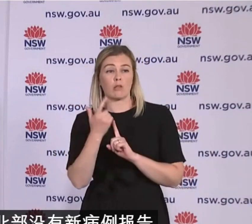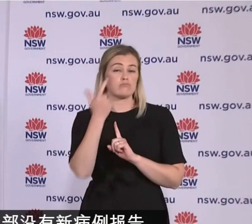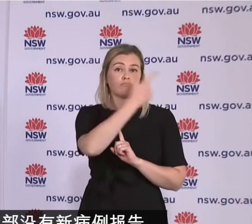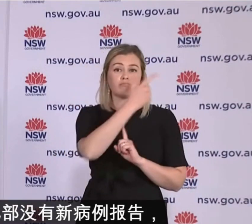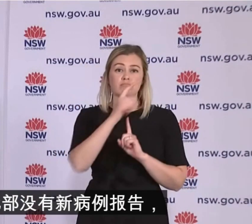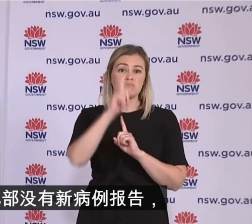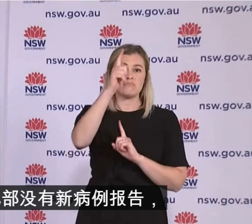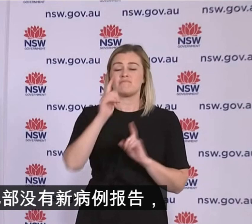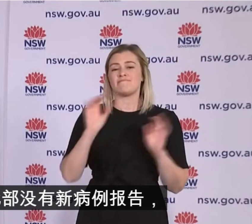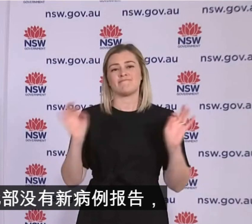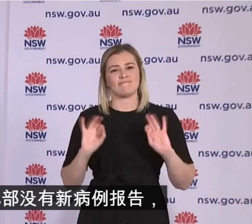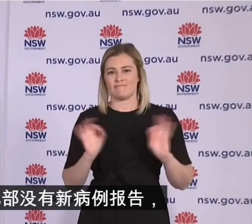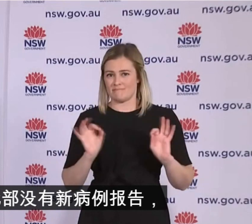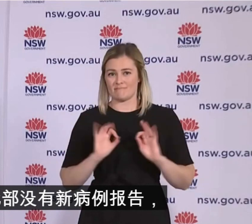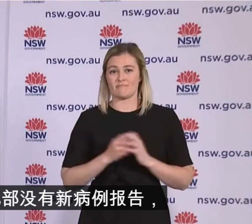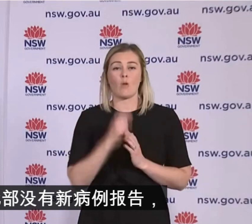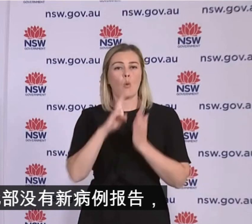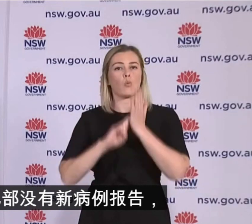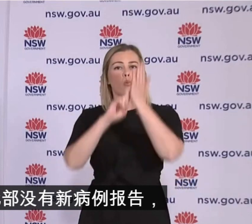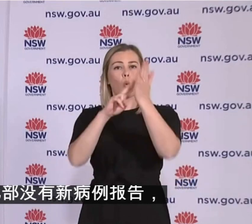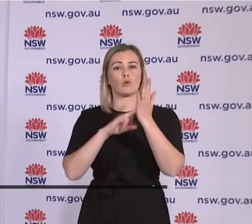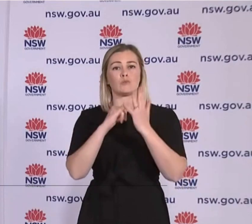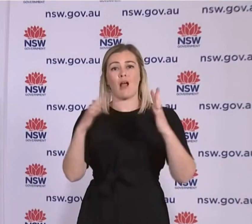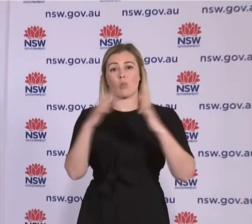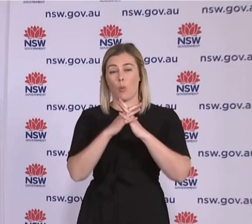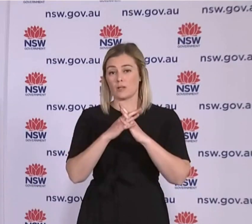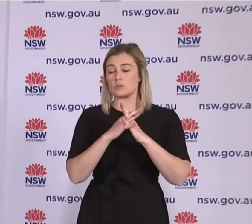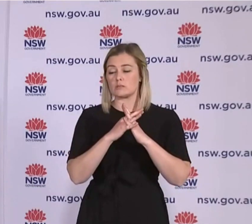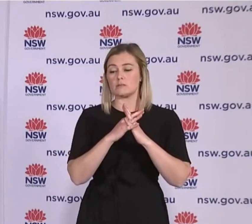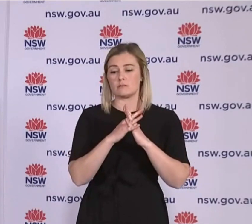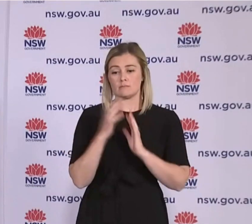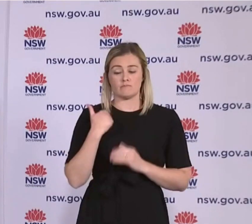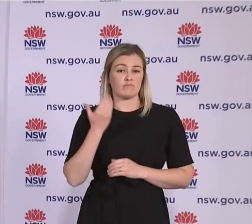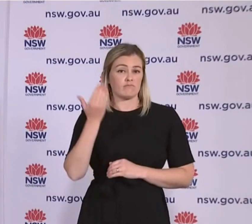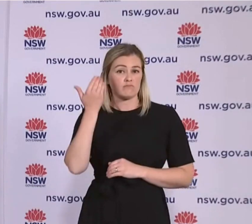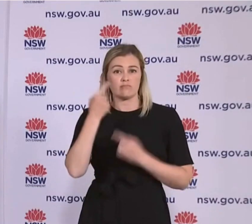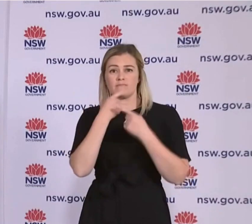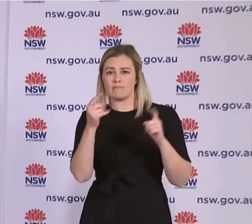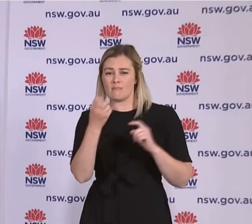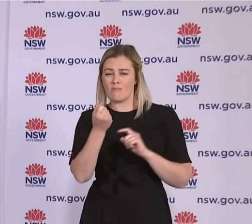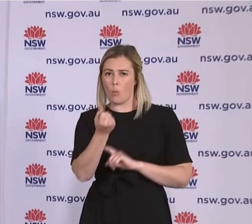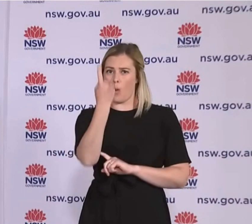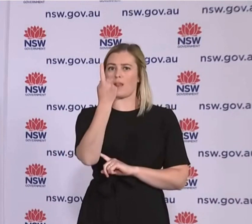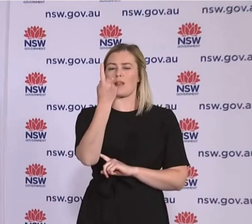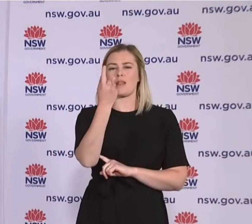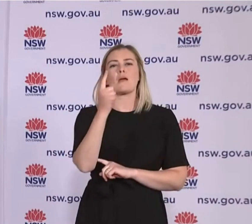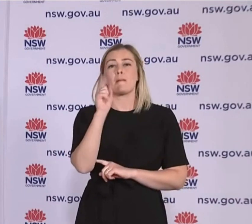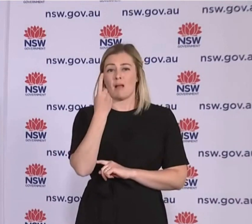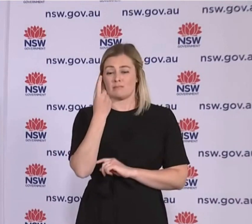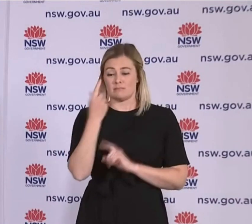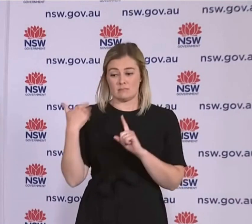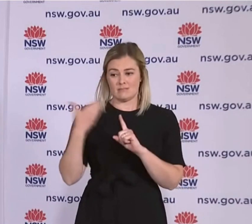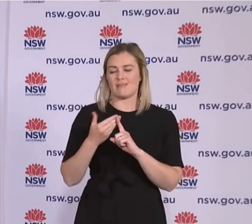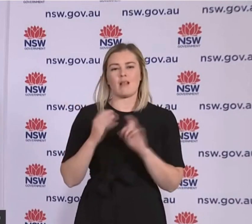reported in northern New South Wales. As you know, we reported a previous case that had a number of exposures